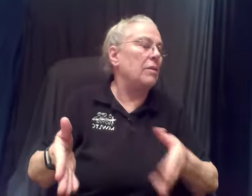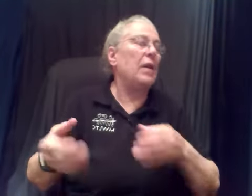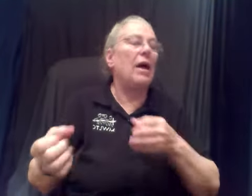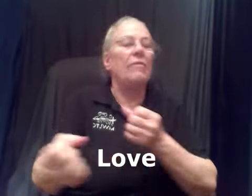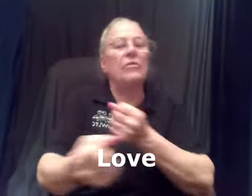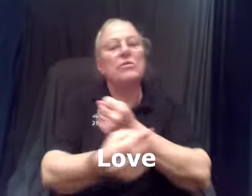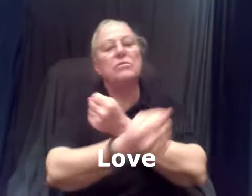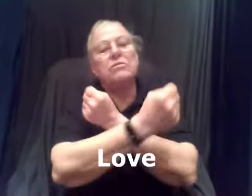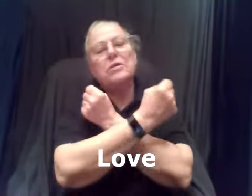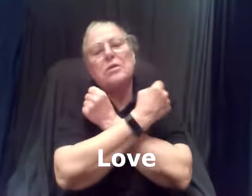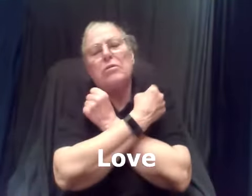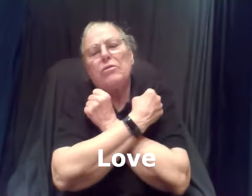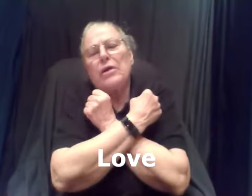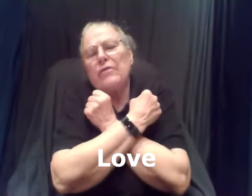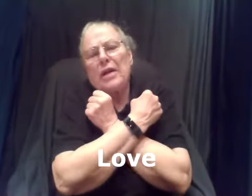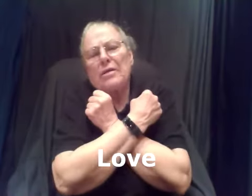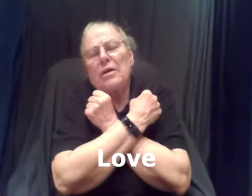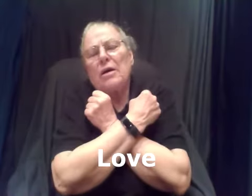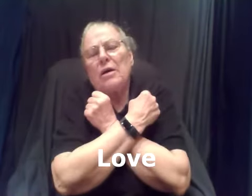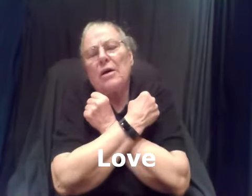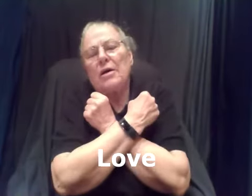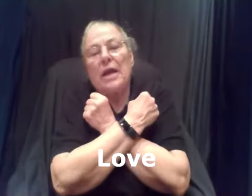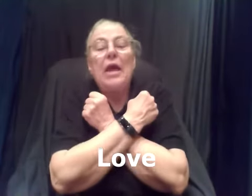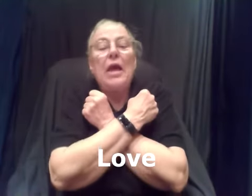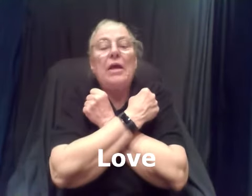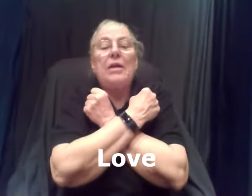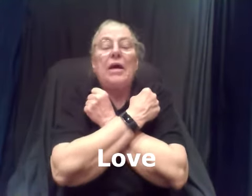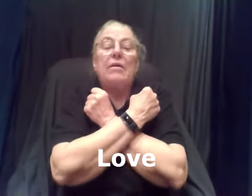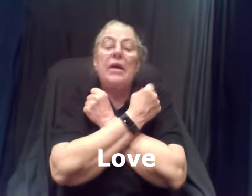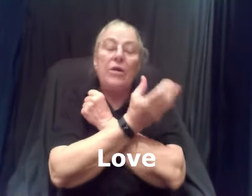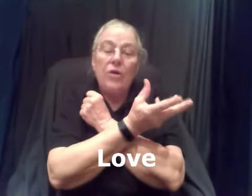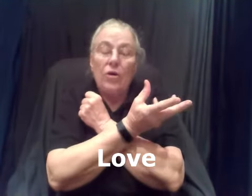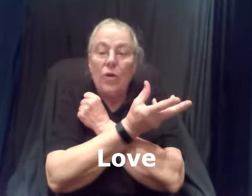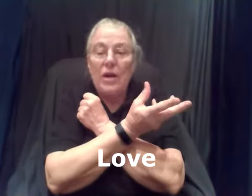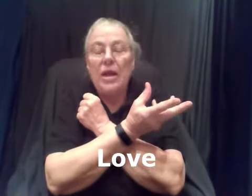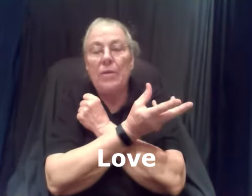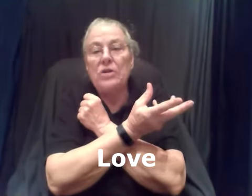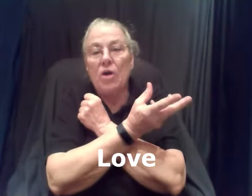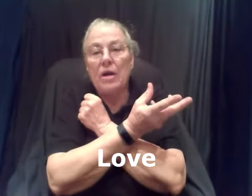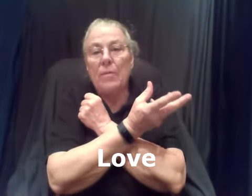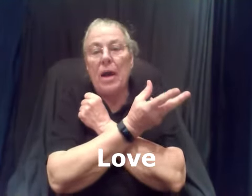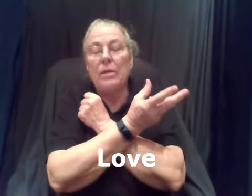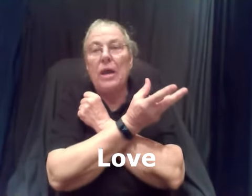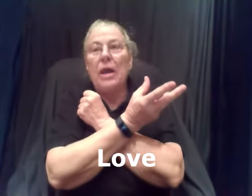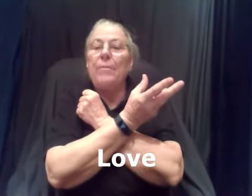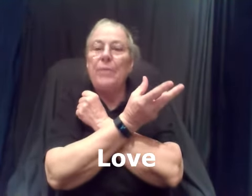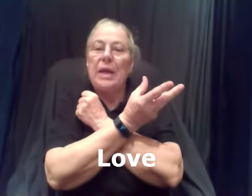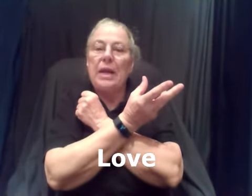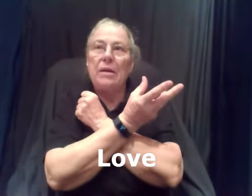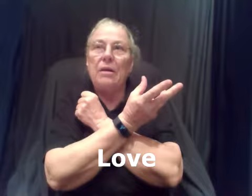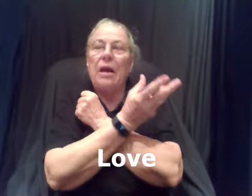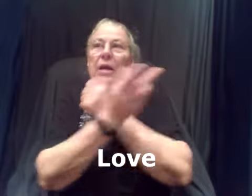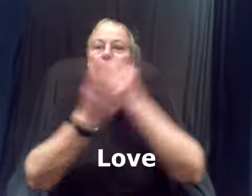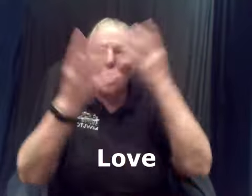Love. Oh, get a hold of it and hug it. Now, here you're going to hear me talk about being